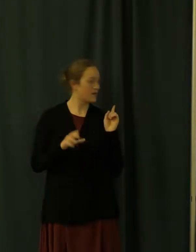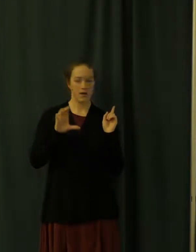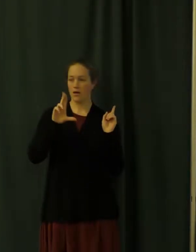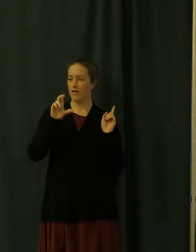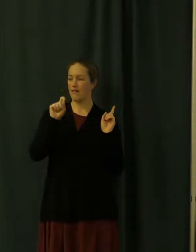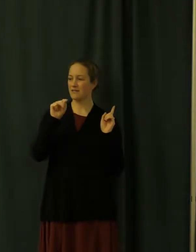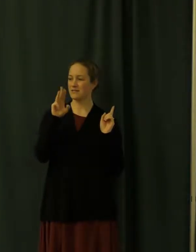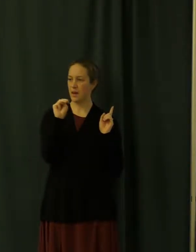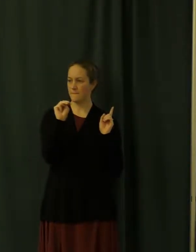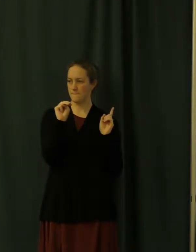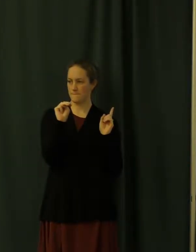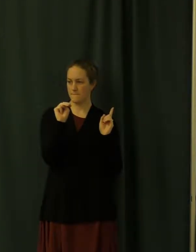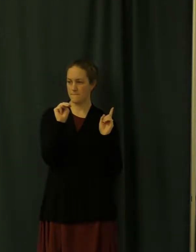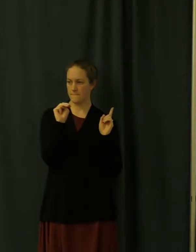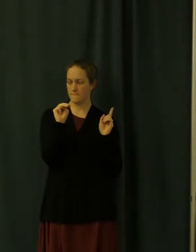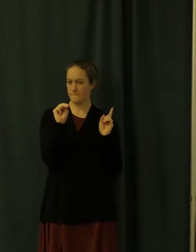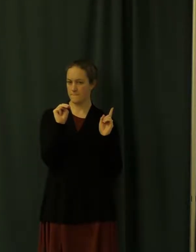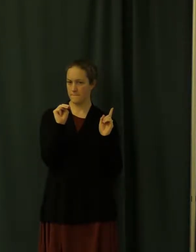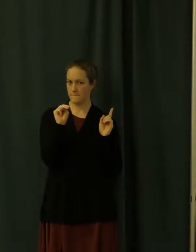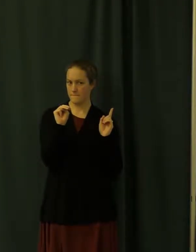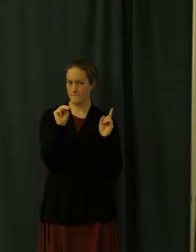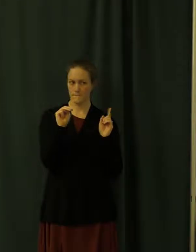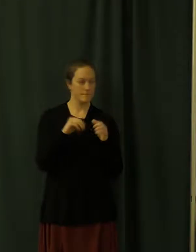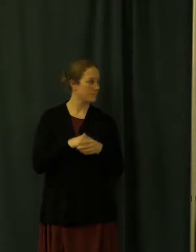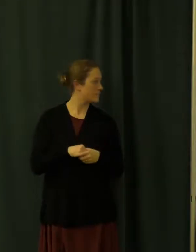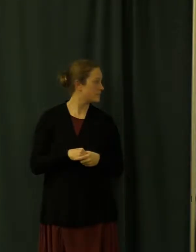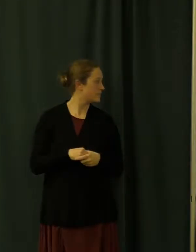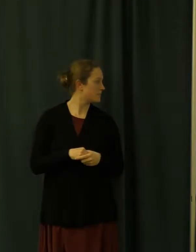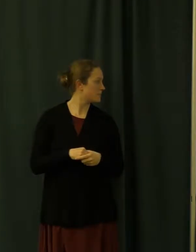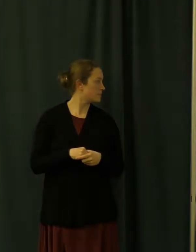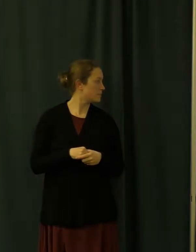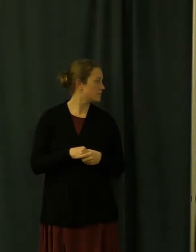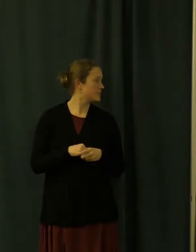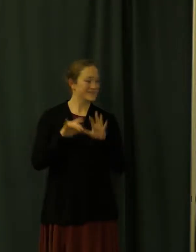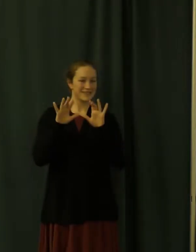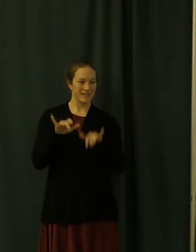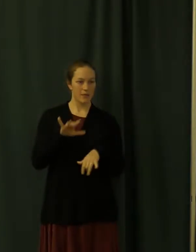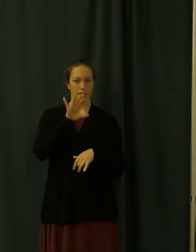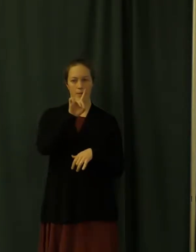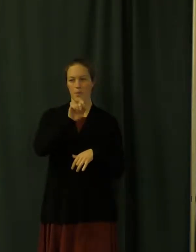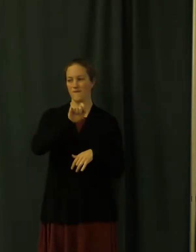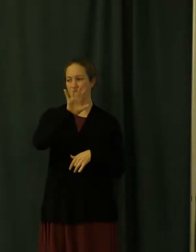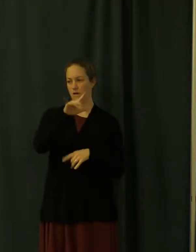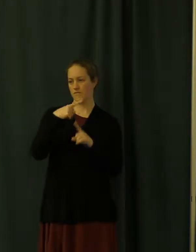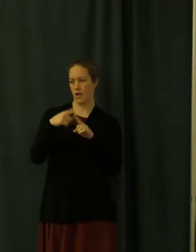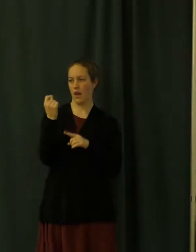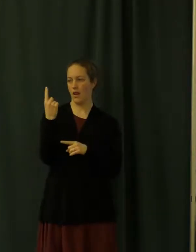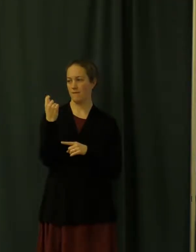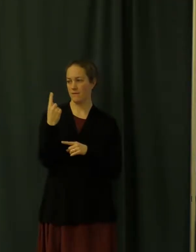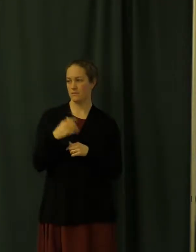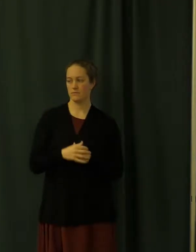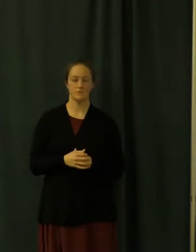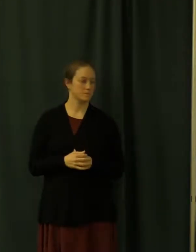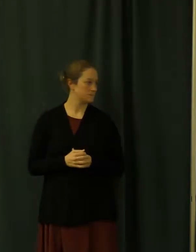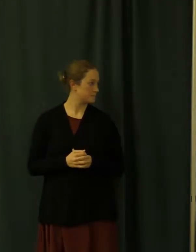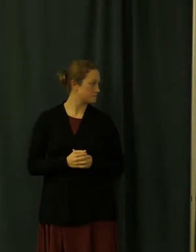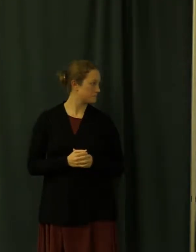custom, and then it would be 8.5 by 11.